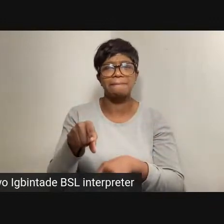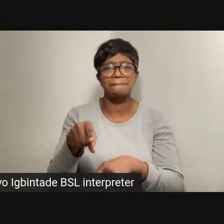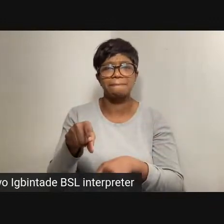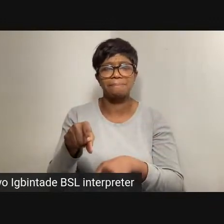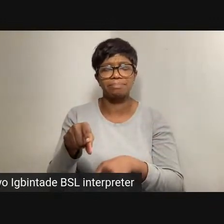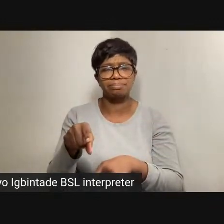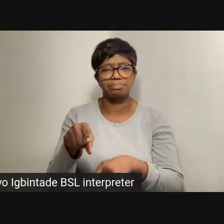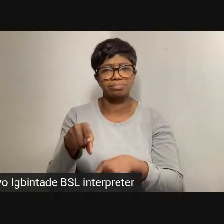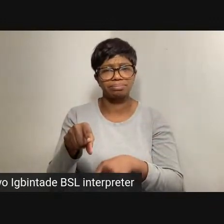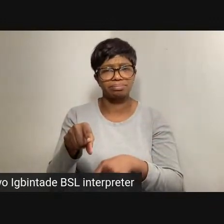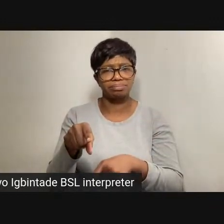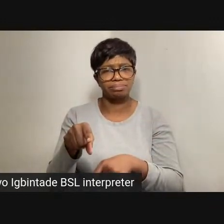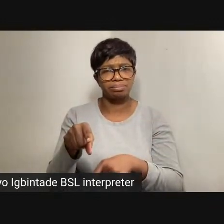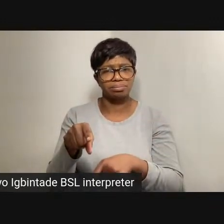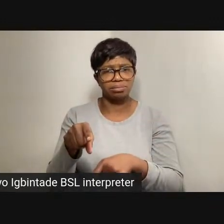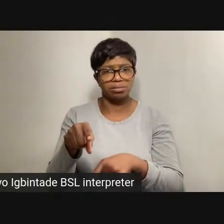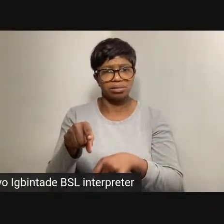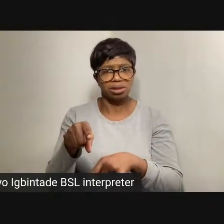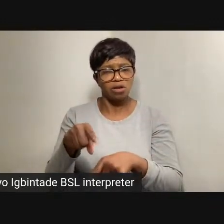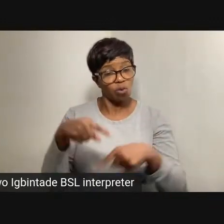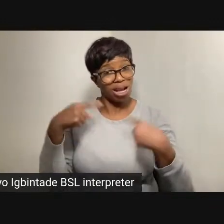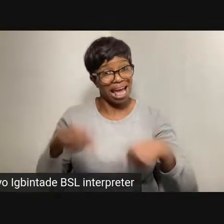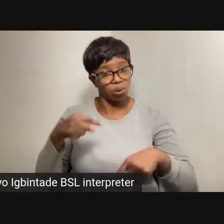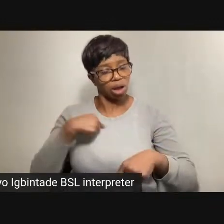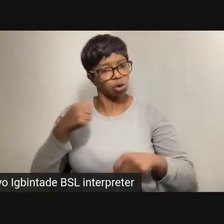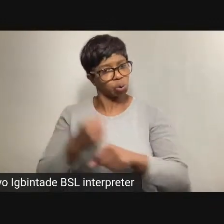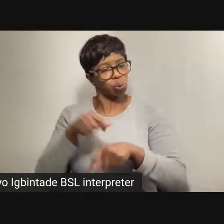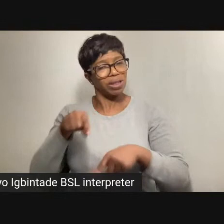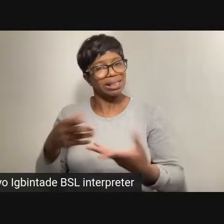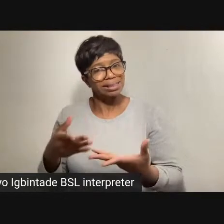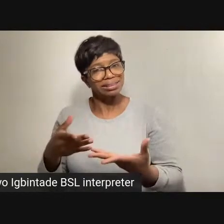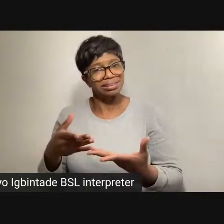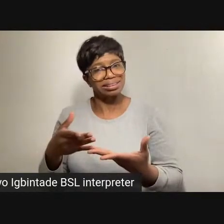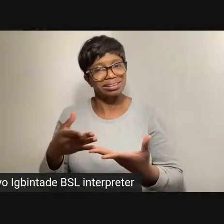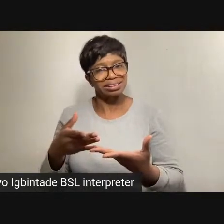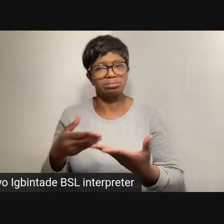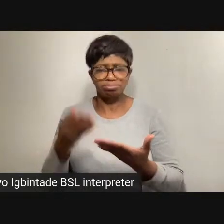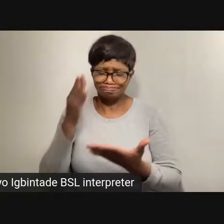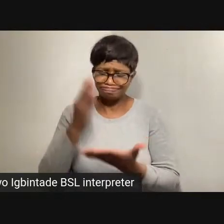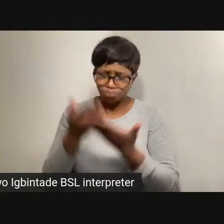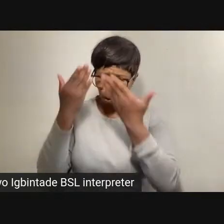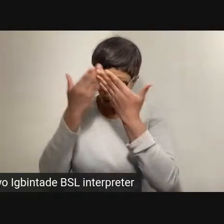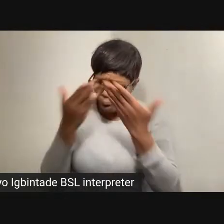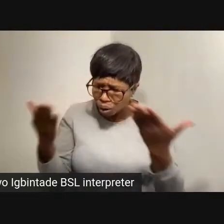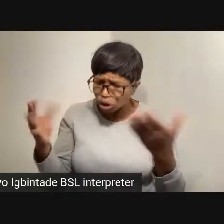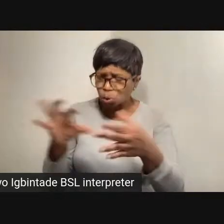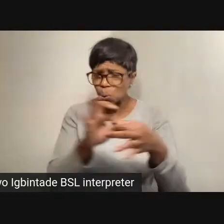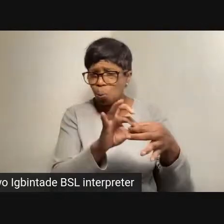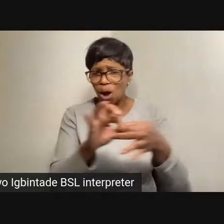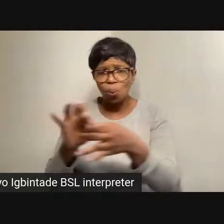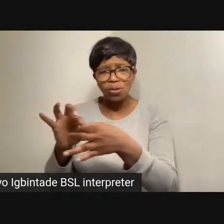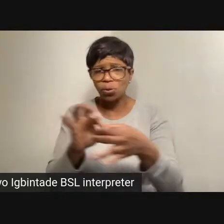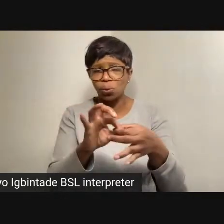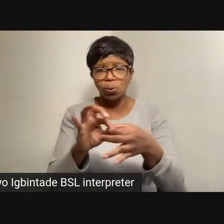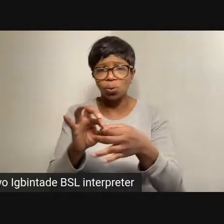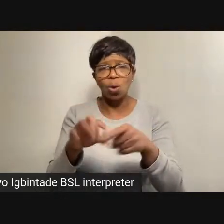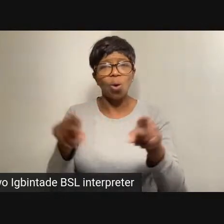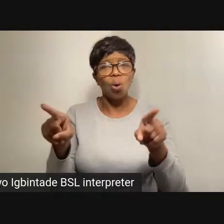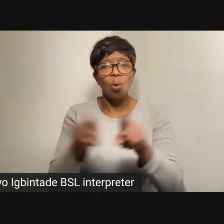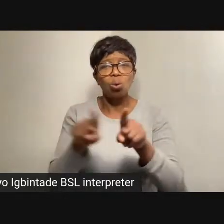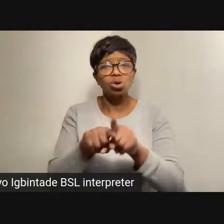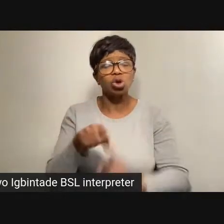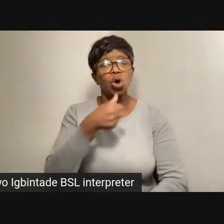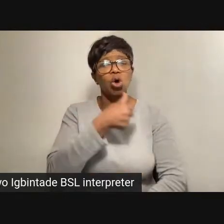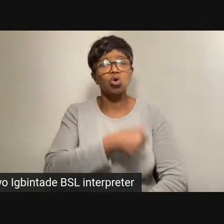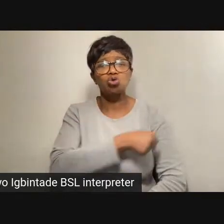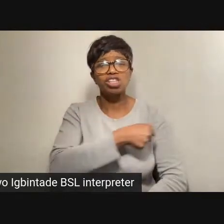for hosting us tonight. It's an honour to work with you, and also for Christian Aid